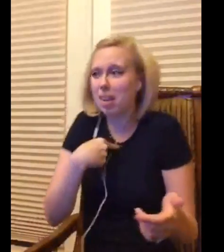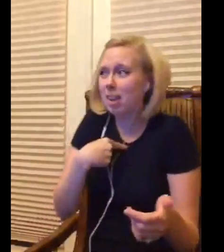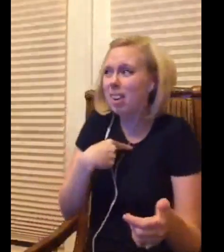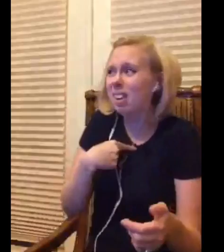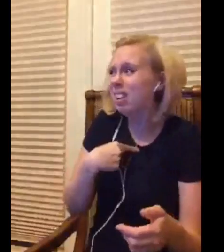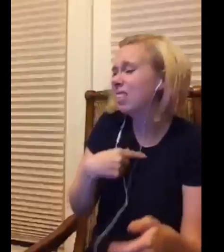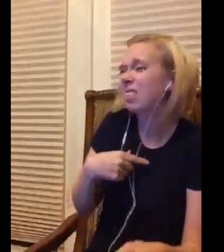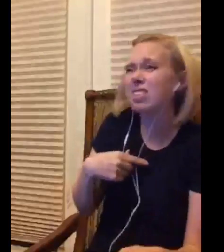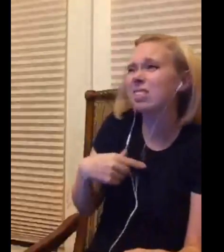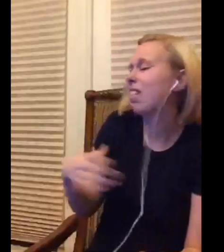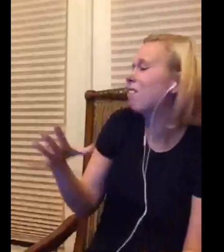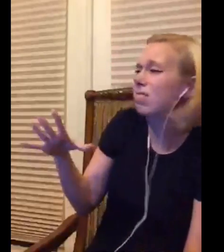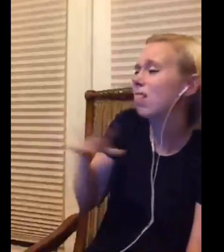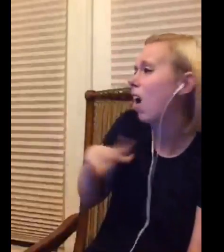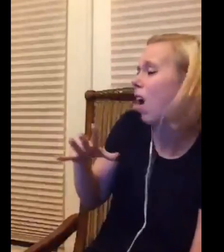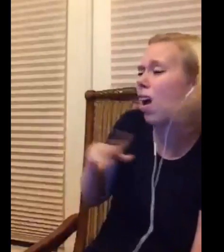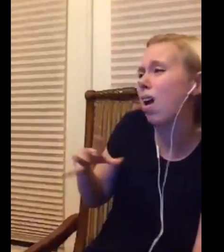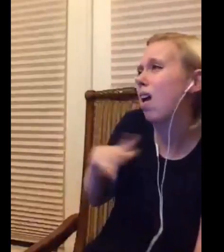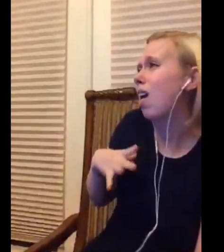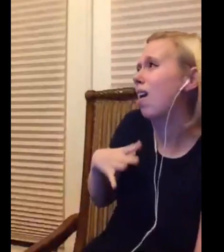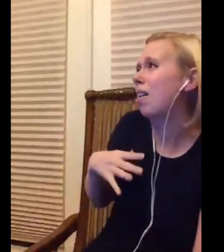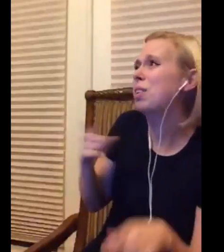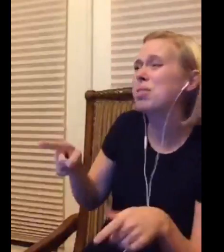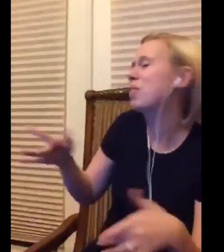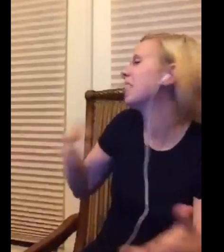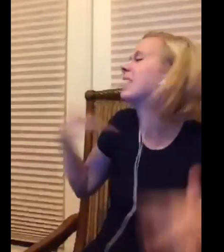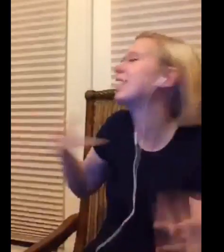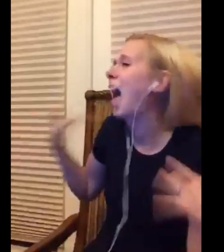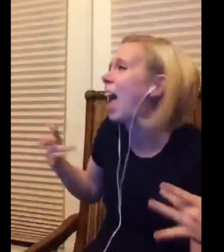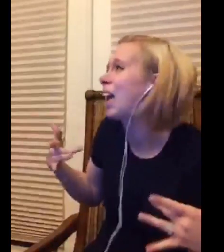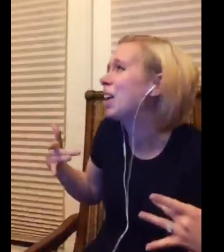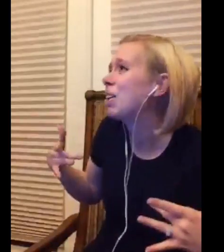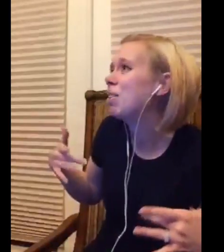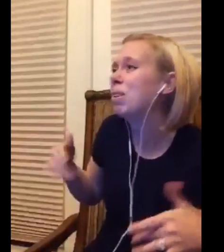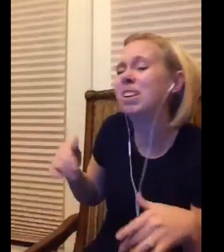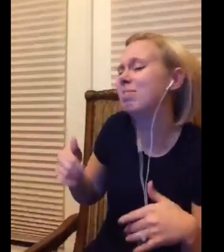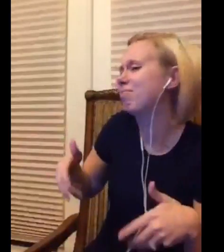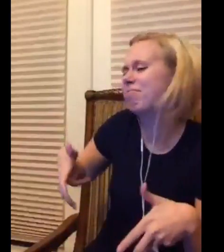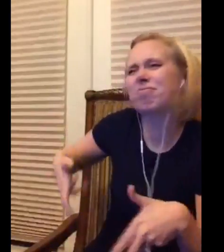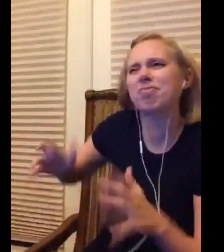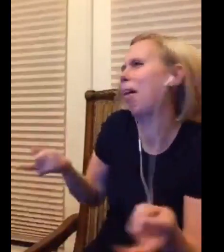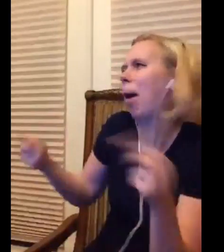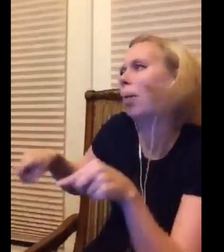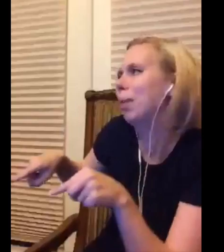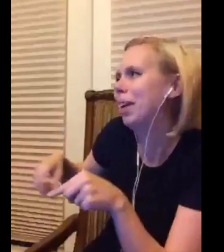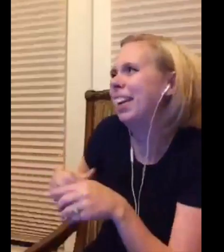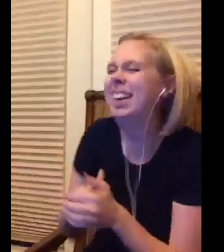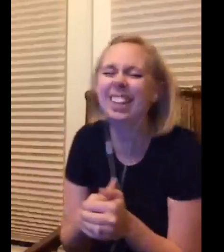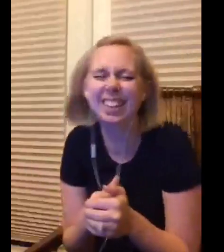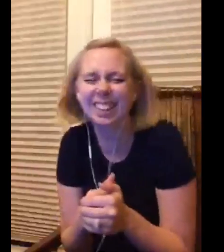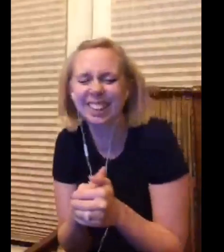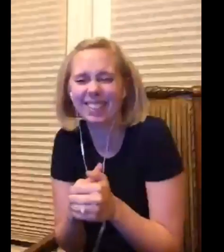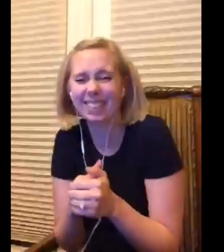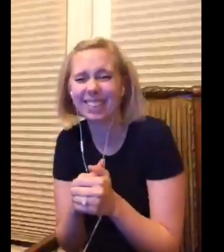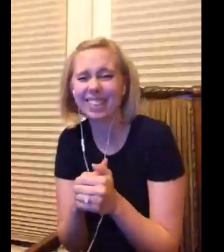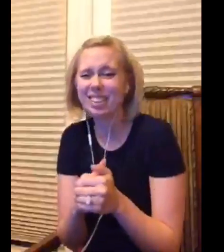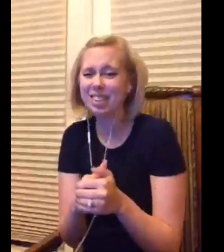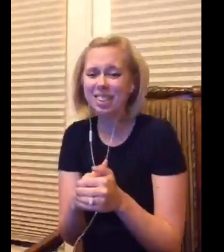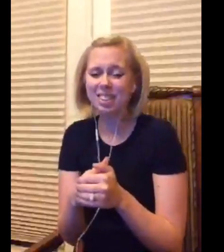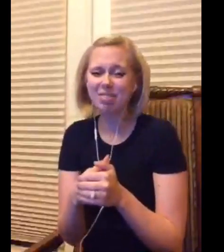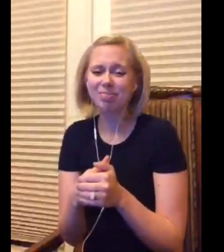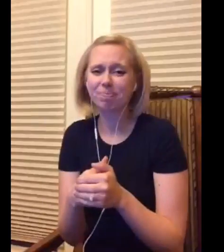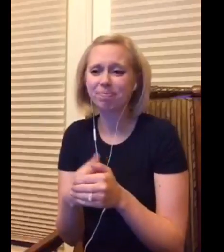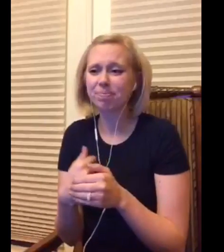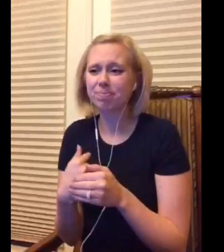wondered, how am I going to take this group in 9 months from where they are to where they need to be? And it